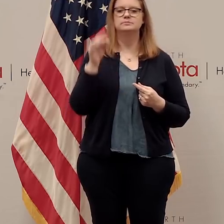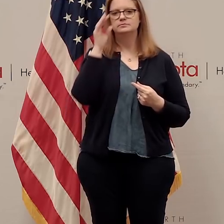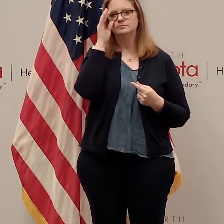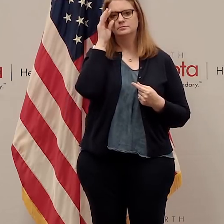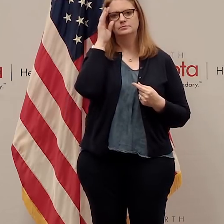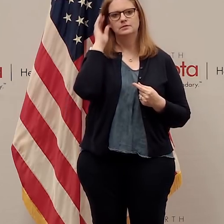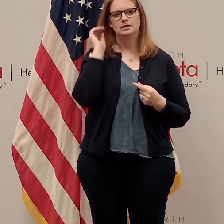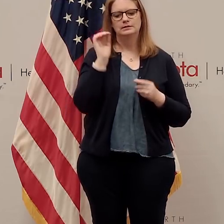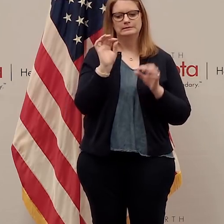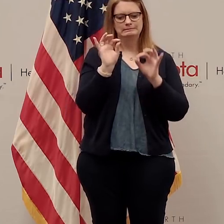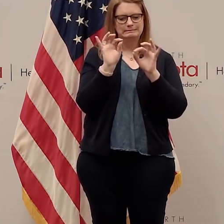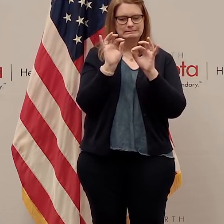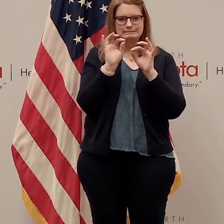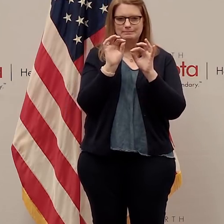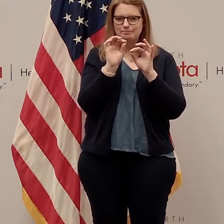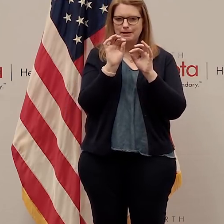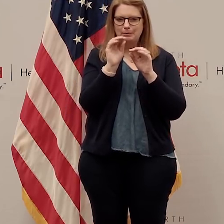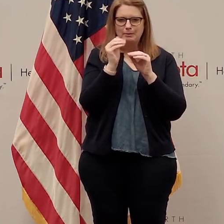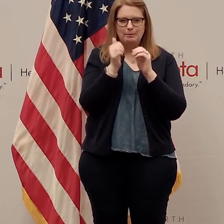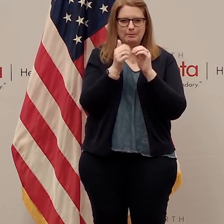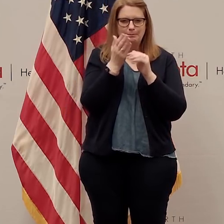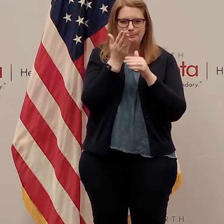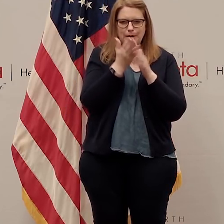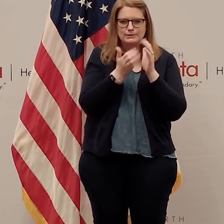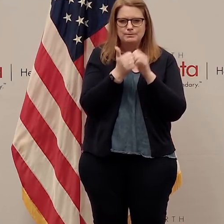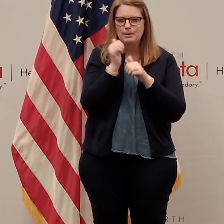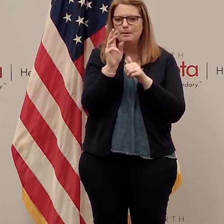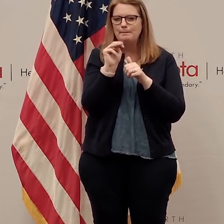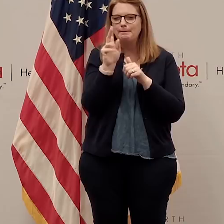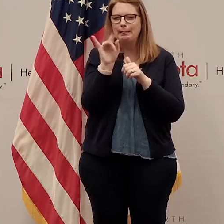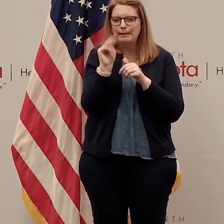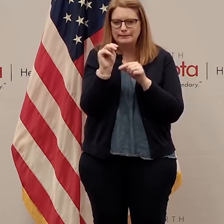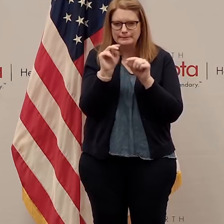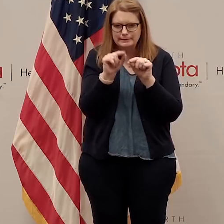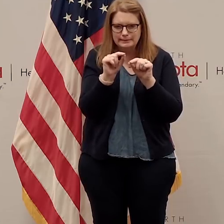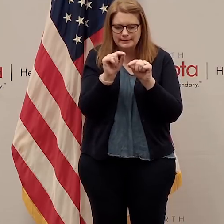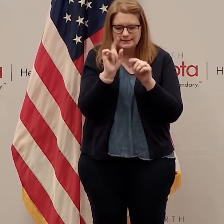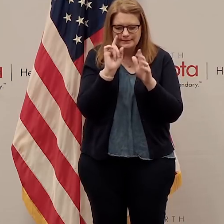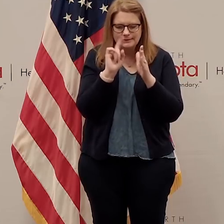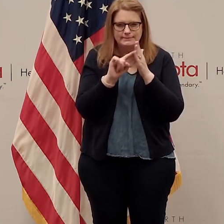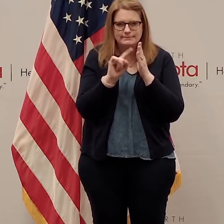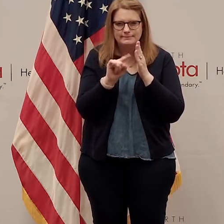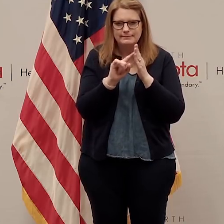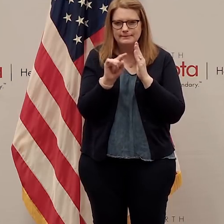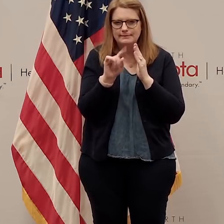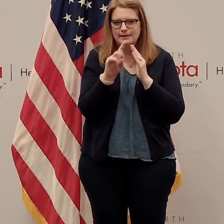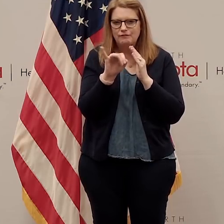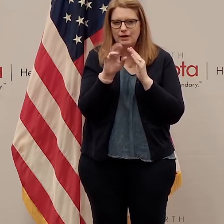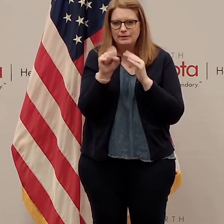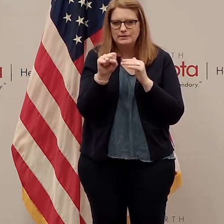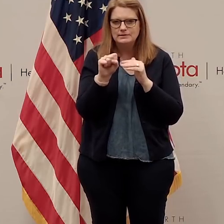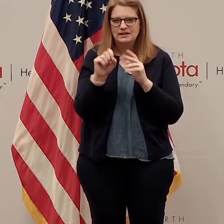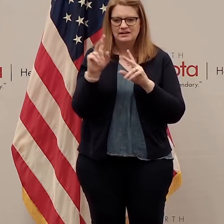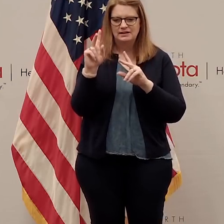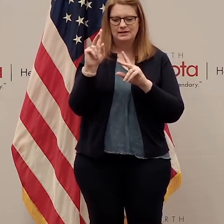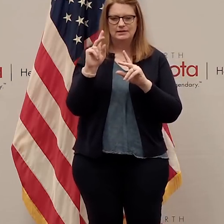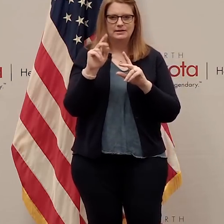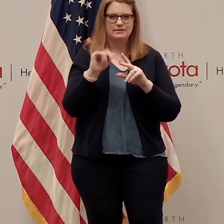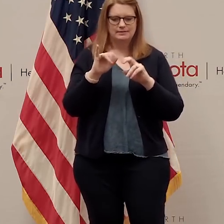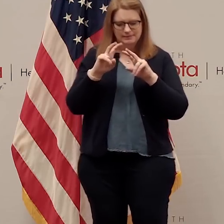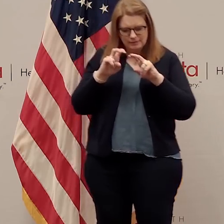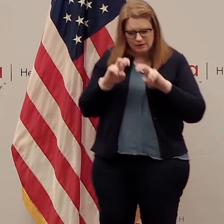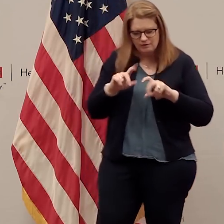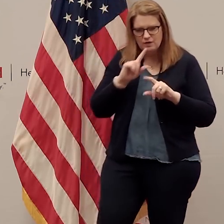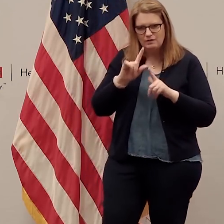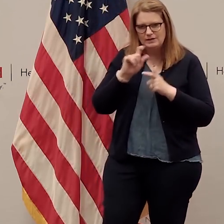teeny parts per million that are detectable in terms of detecting the virus, and the people that develop the tests have got they're looking for a